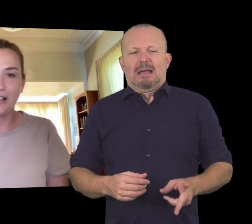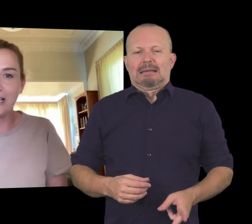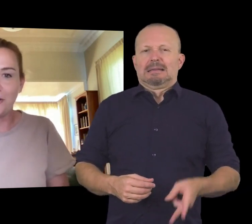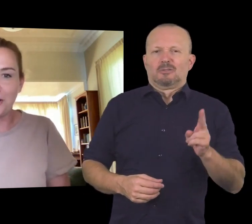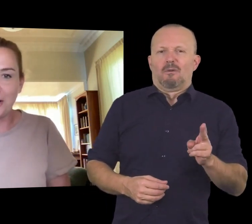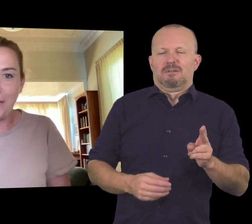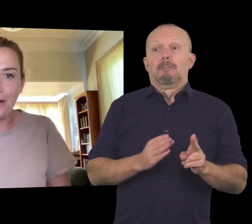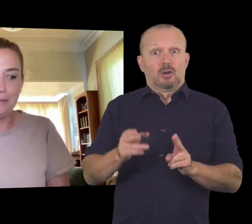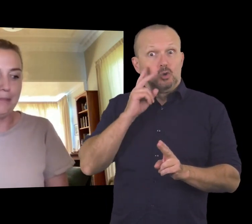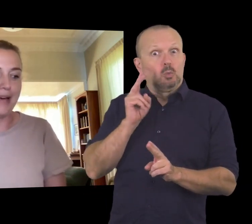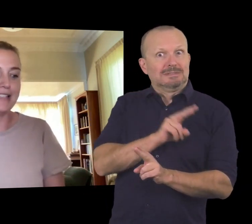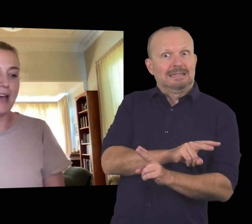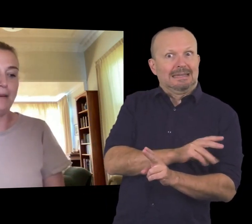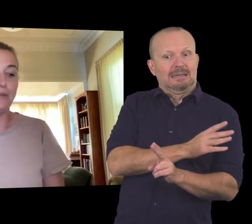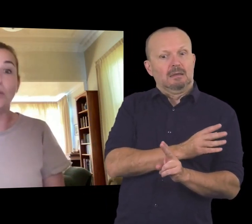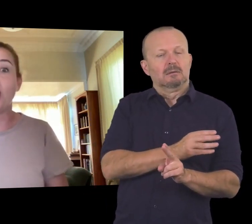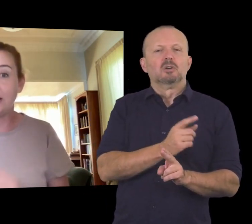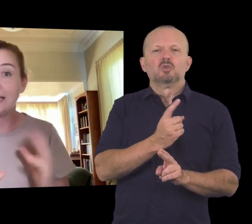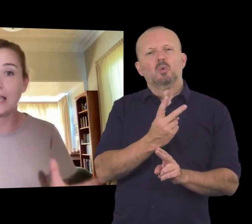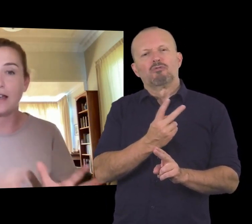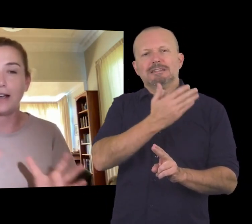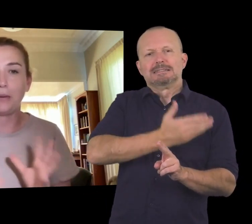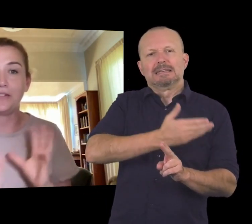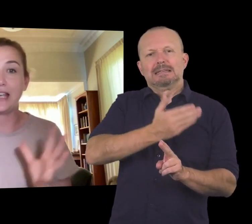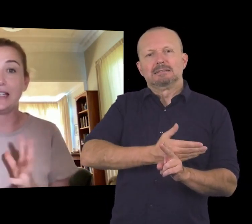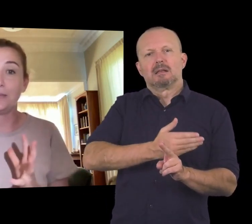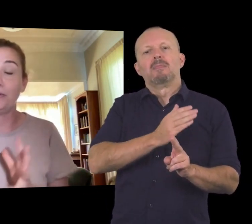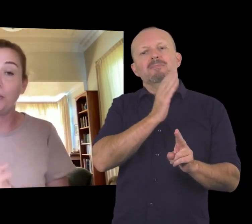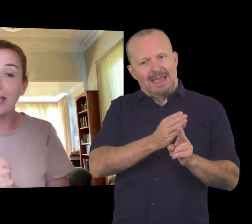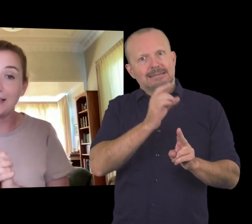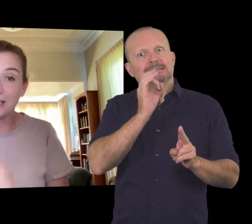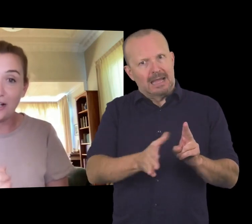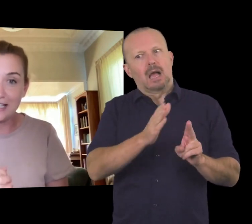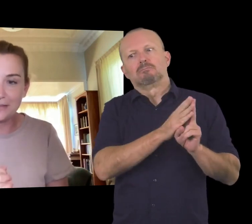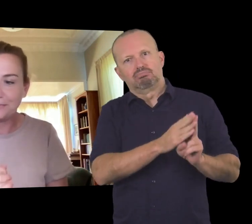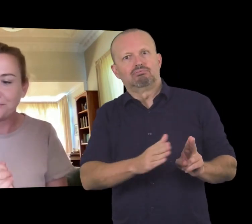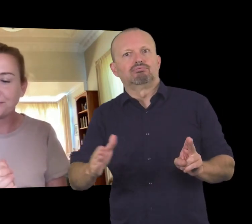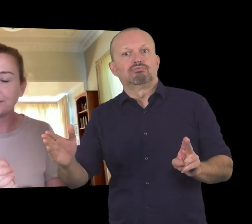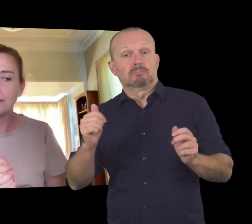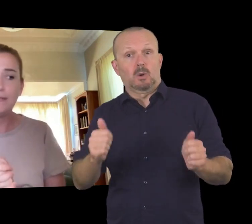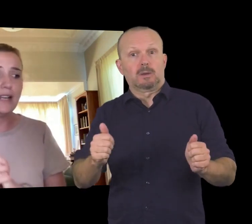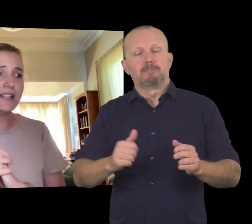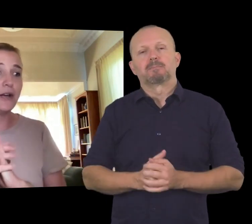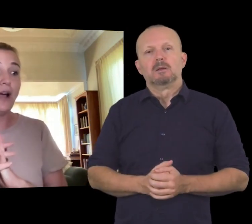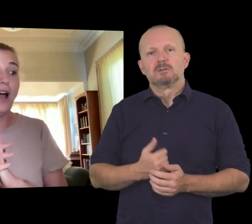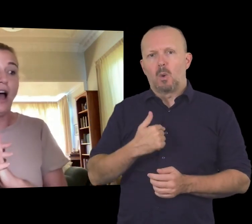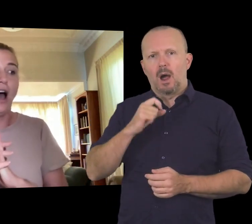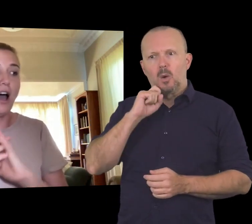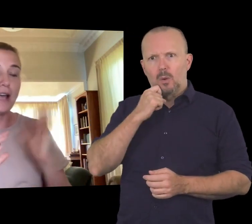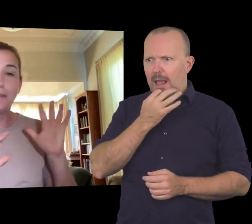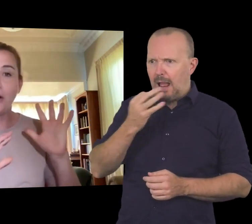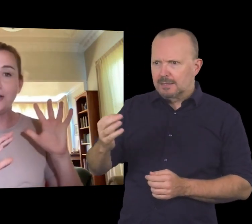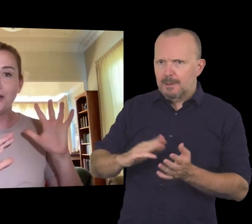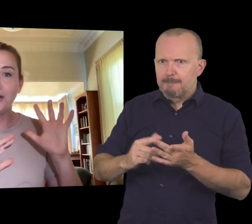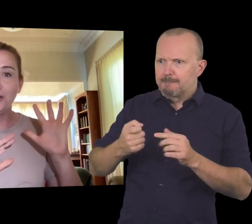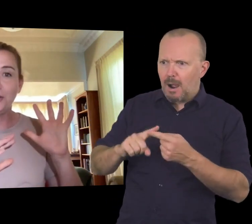we decided not to do that one. But you're going to see a couple of scenes before we get started. So